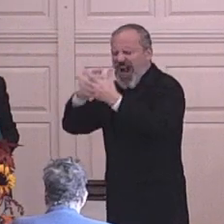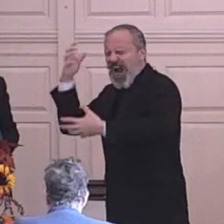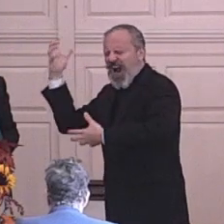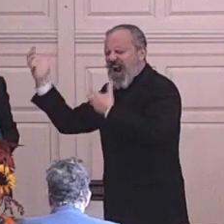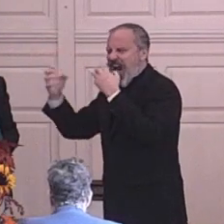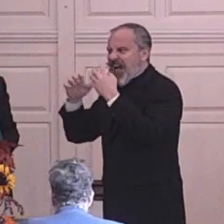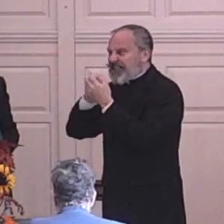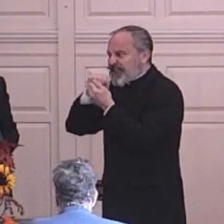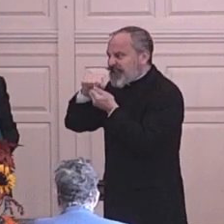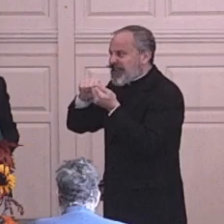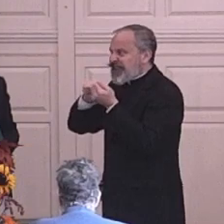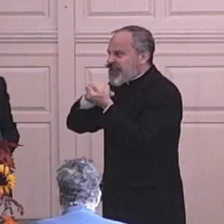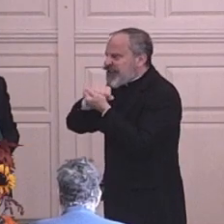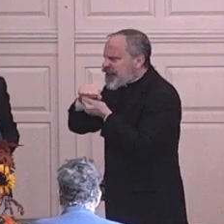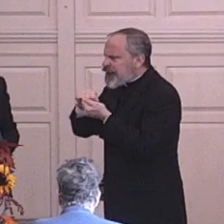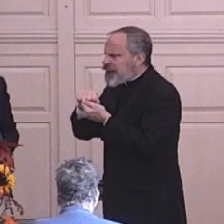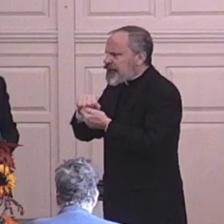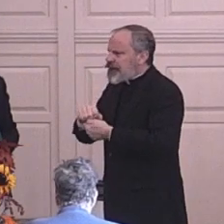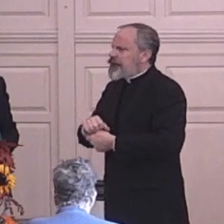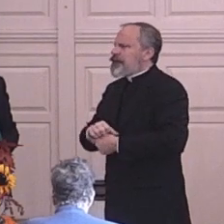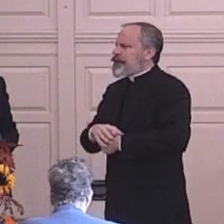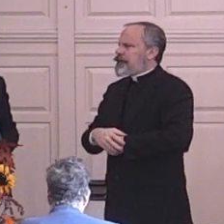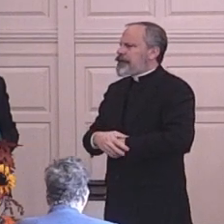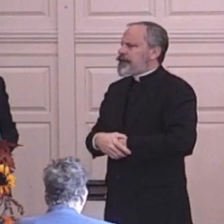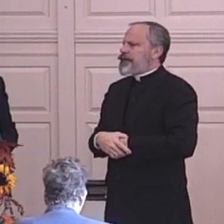wailing and grinding of teeth."